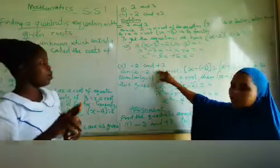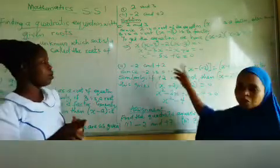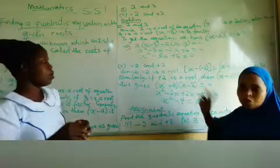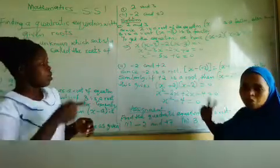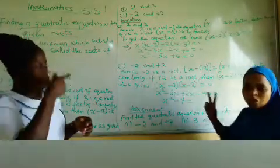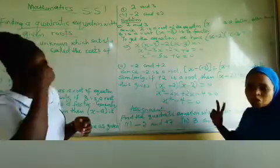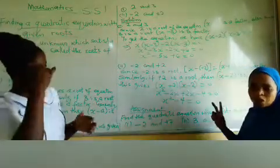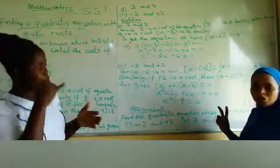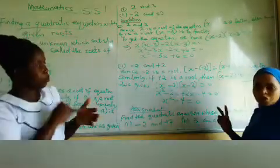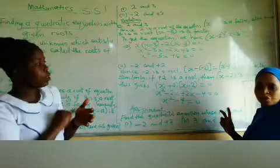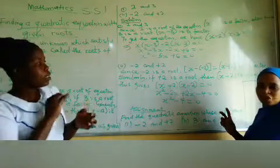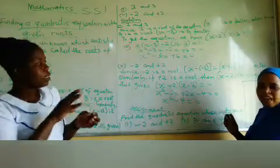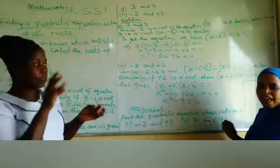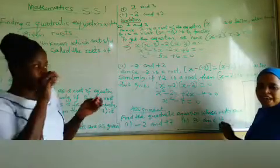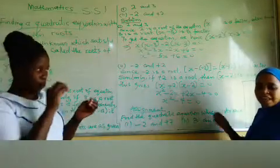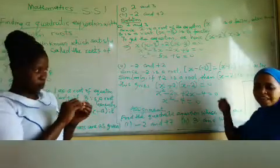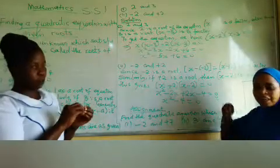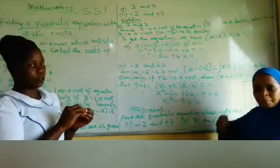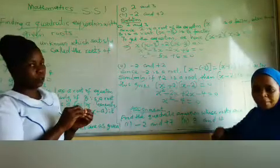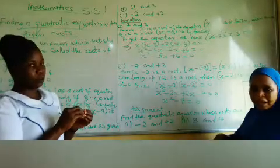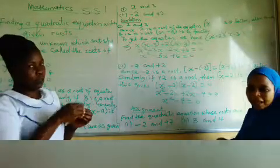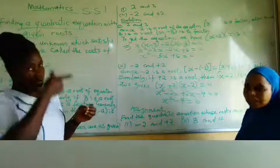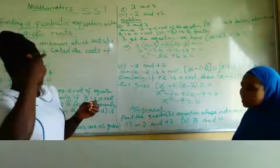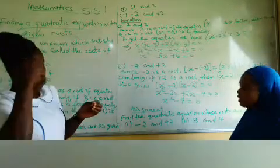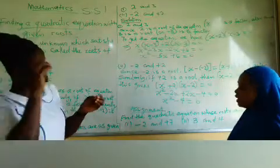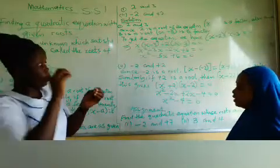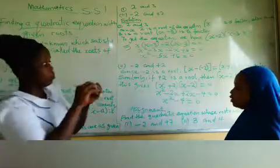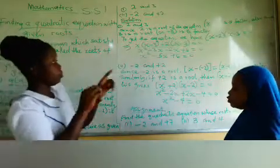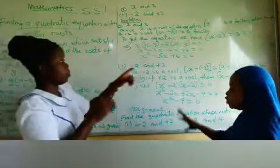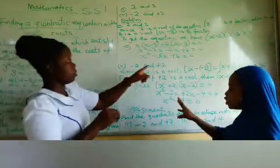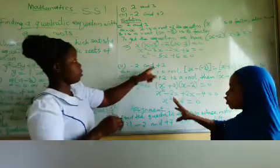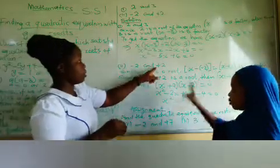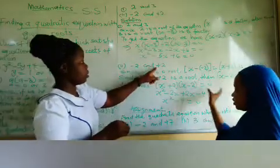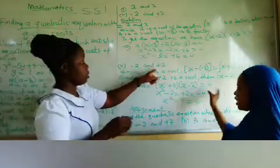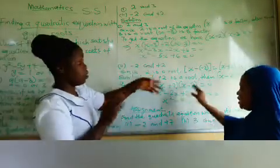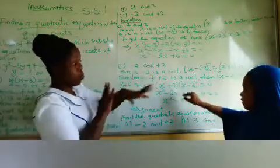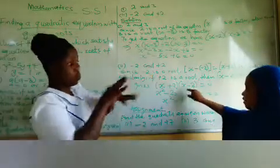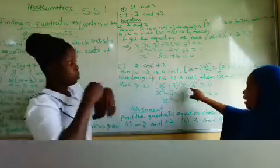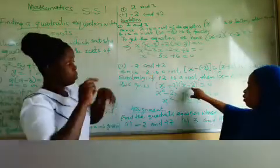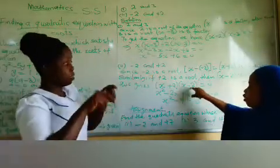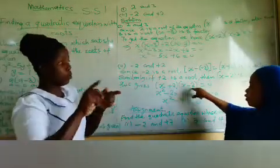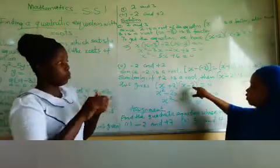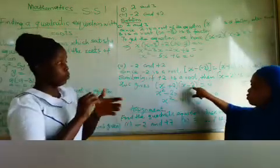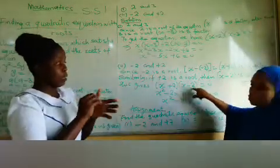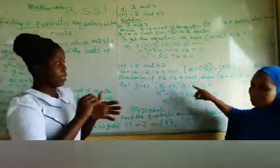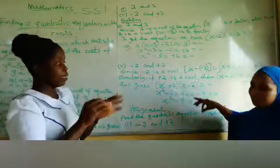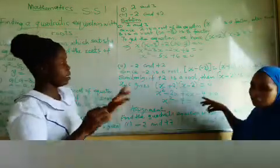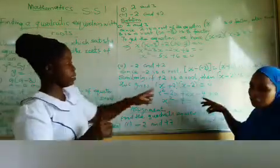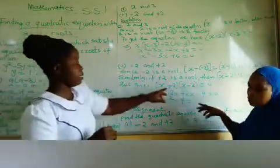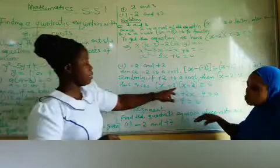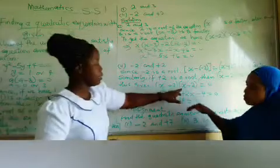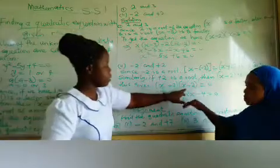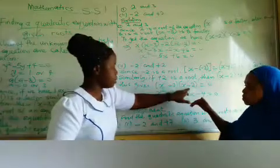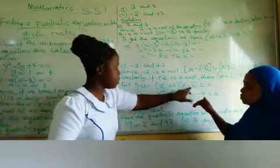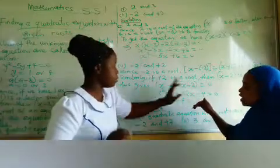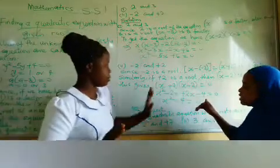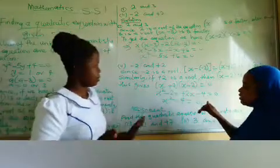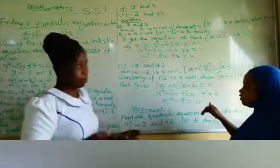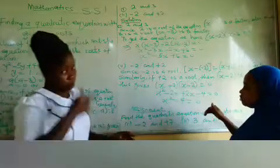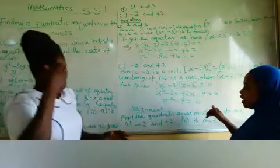you don't need to introduce any bracket again. You just subtract the value of the root given to you, subtract it from